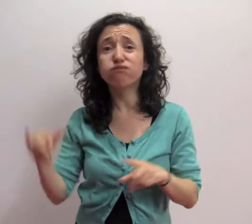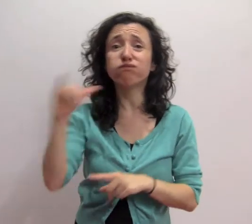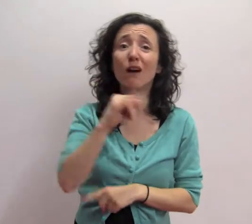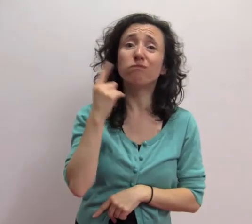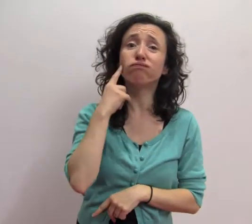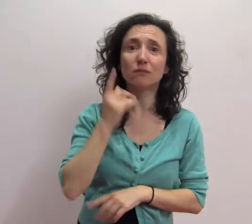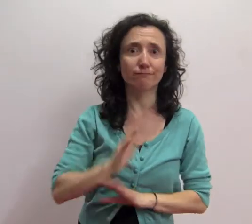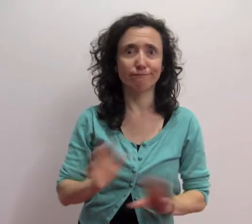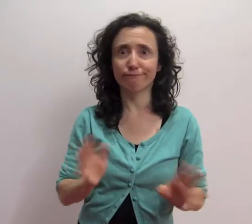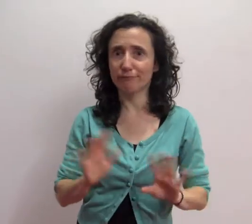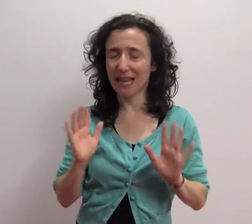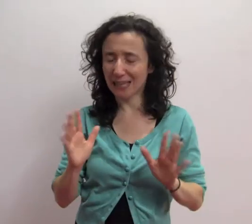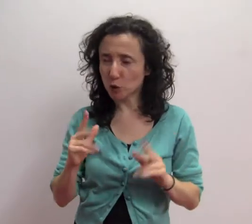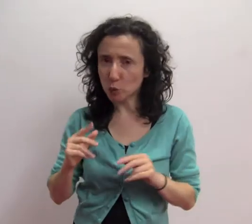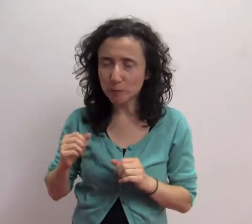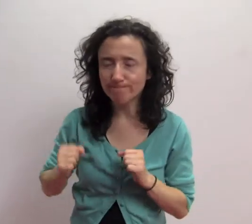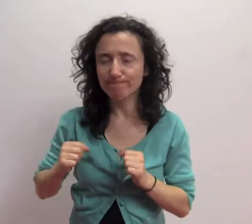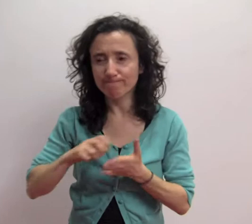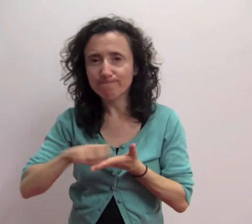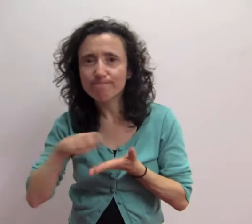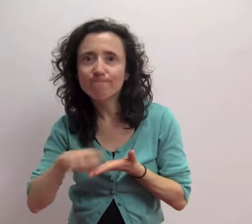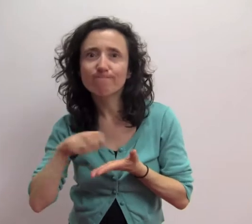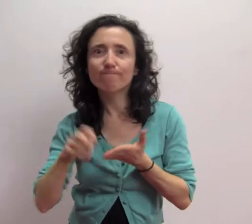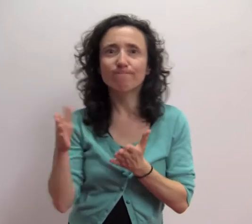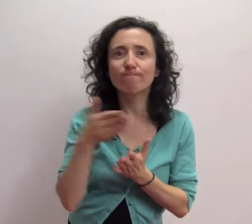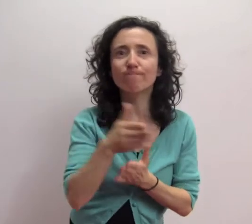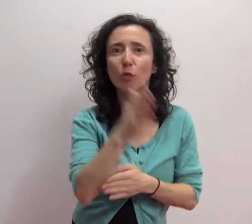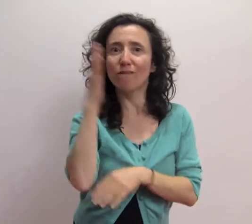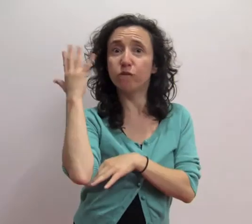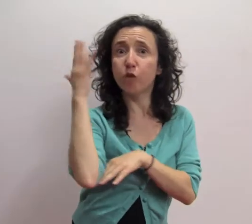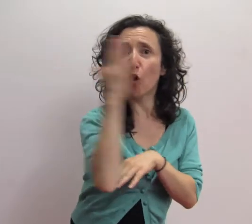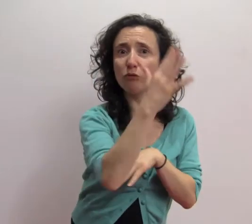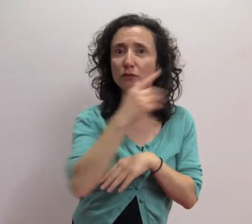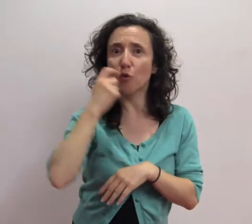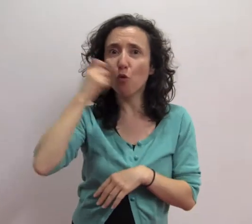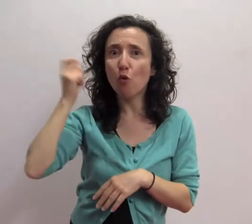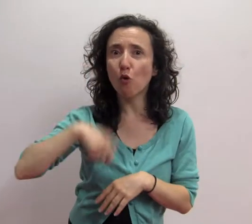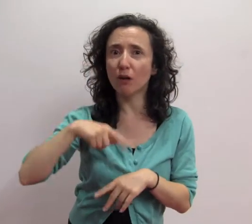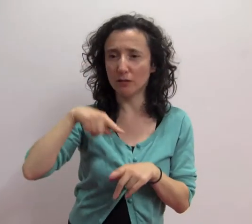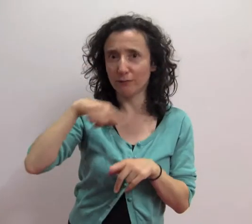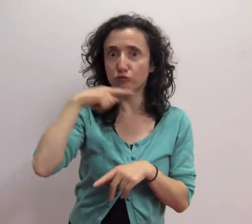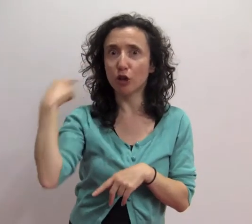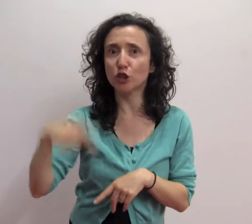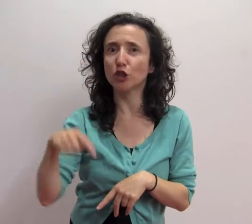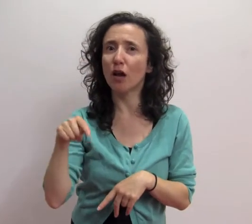England, but it's really, really difficult. The journey across, she has to go through a forest, she has to go